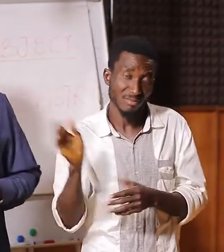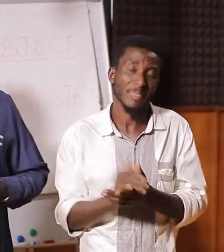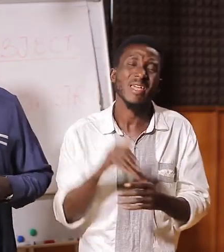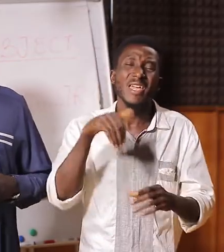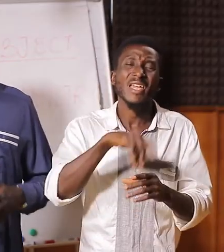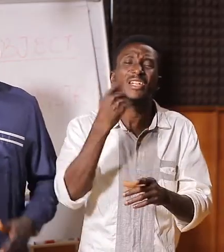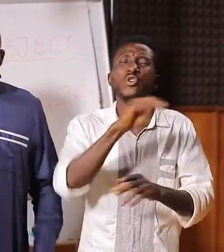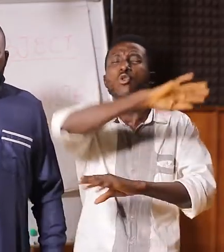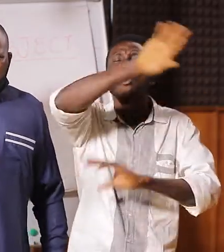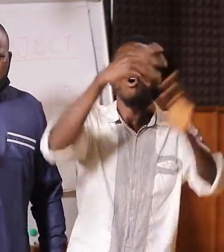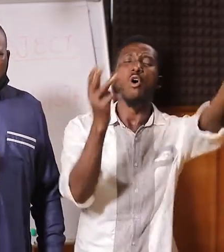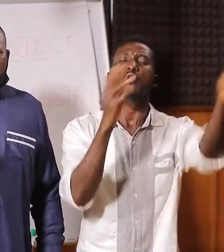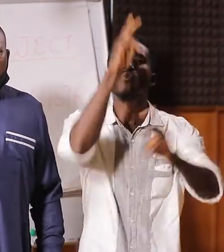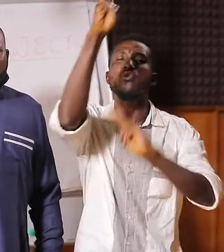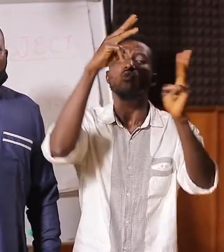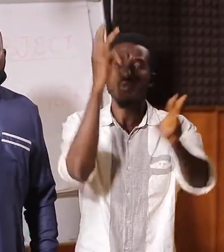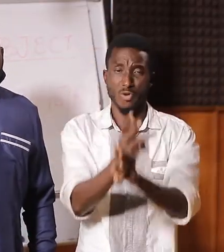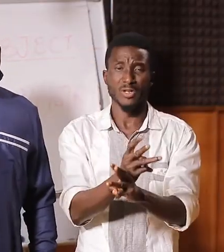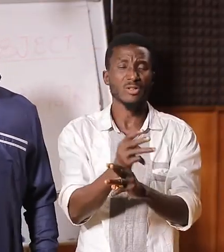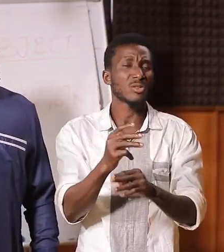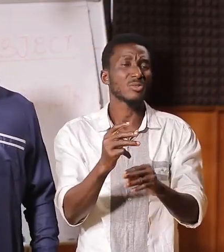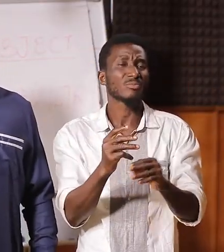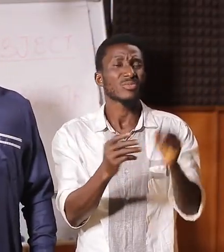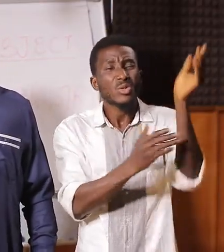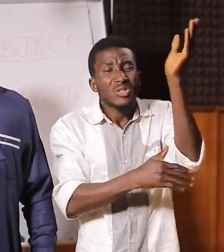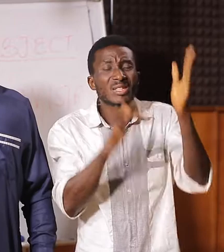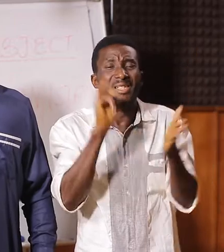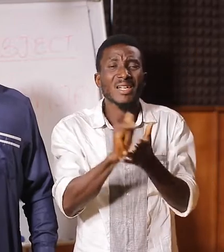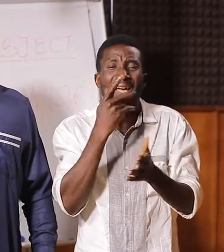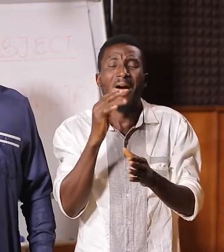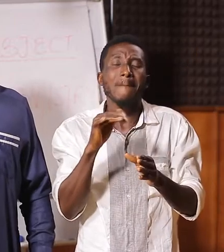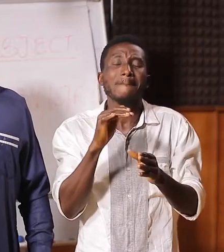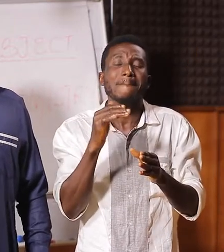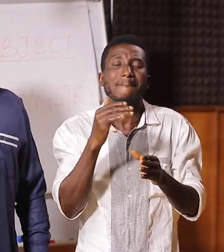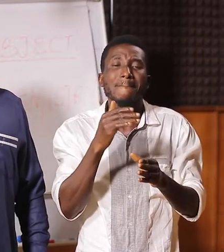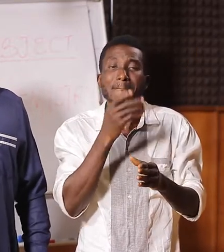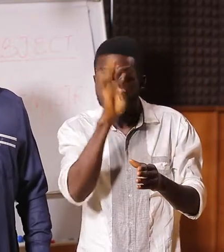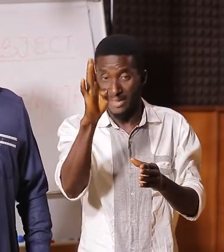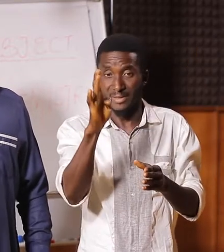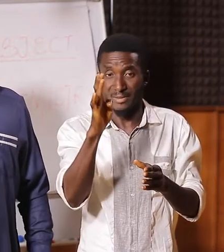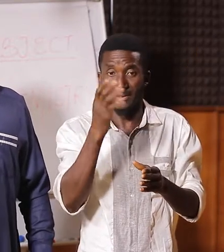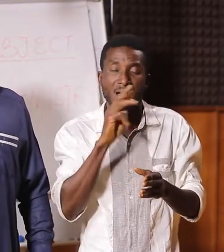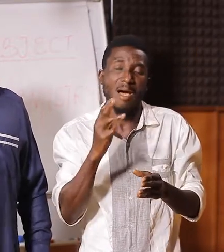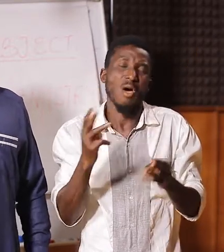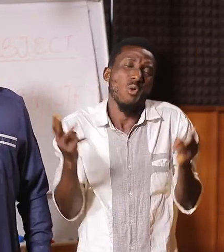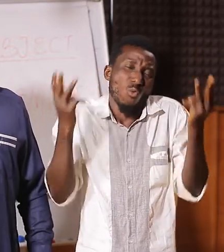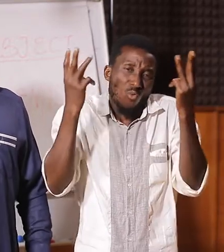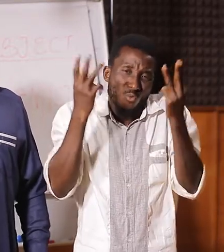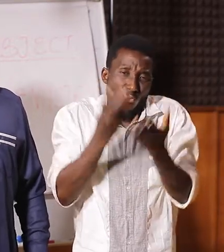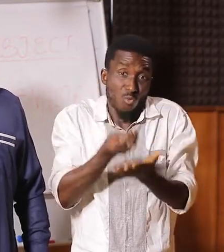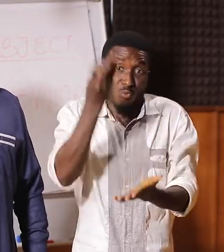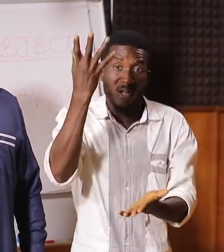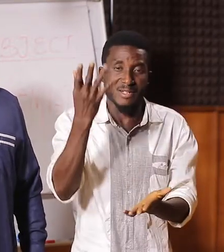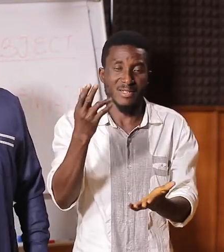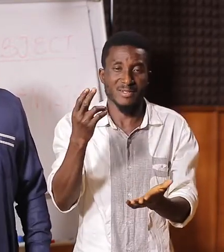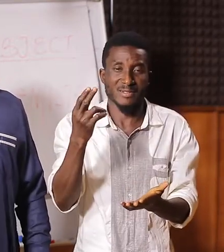whole world, countries that are blessed with this product are wealthy nations. For instance,